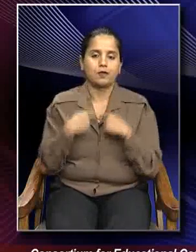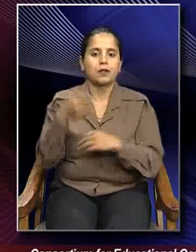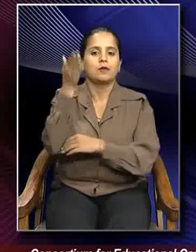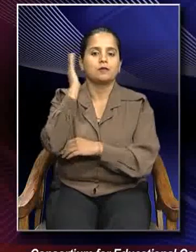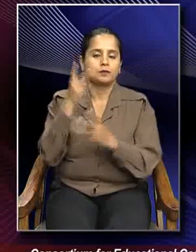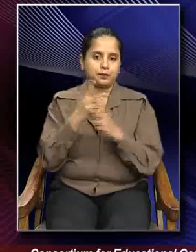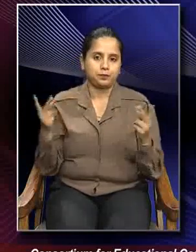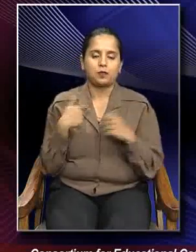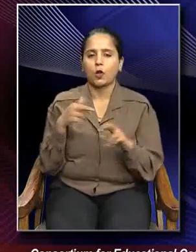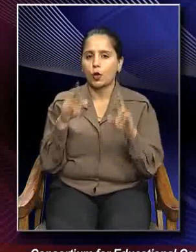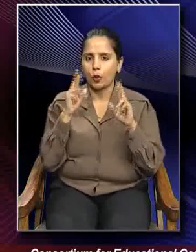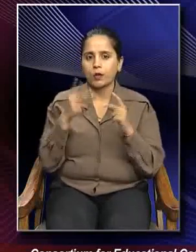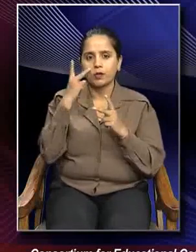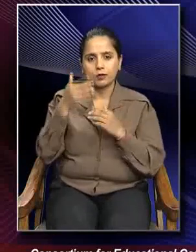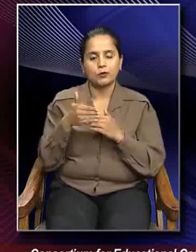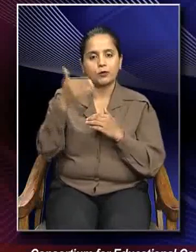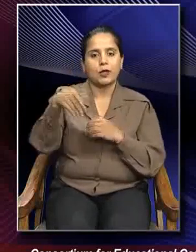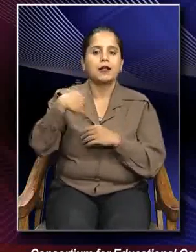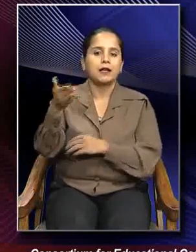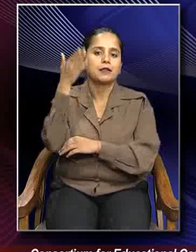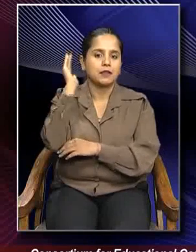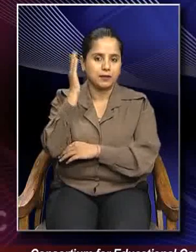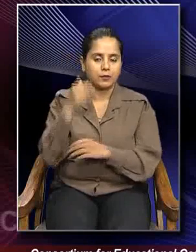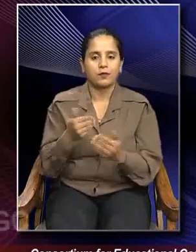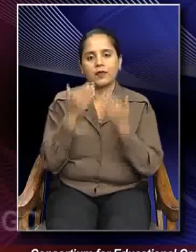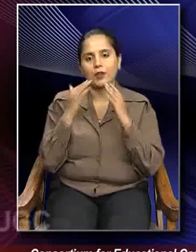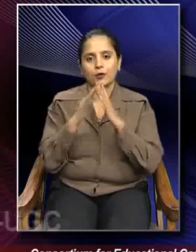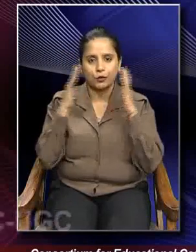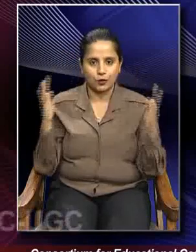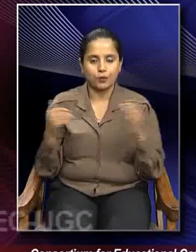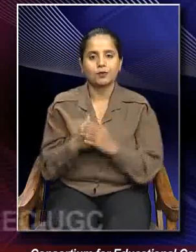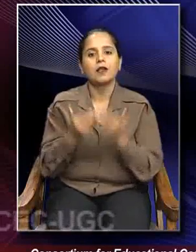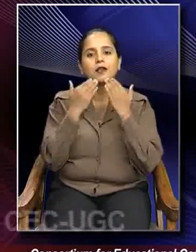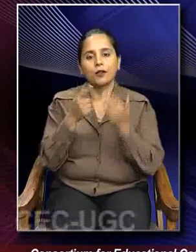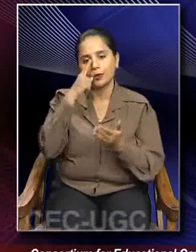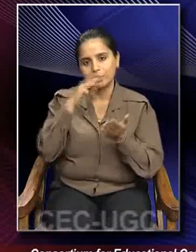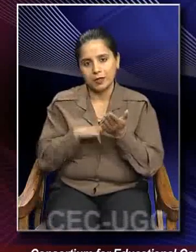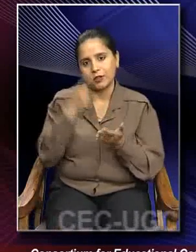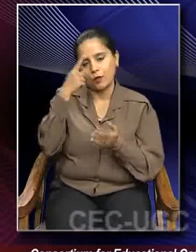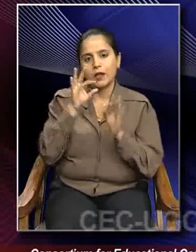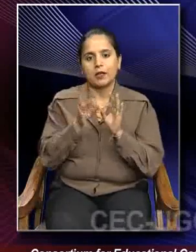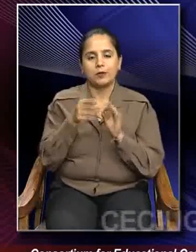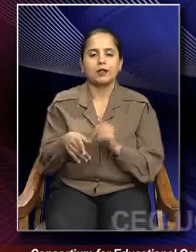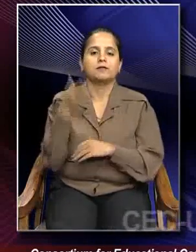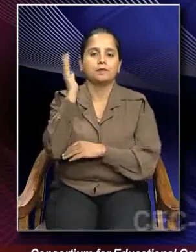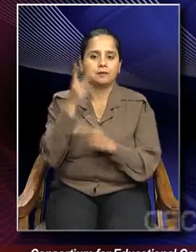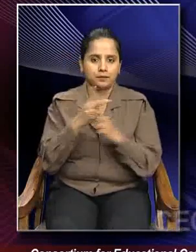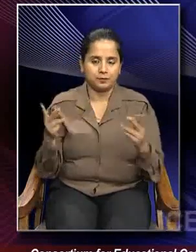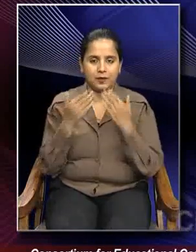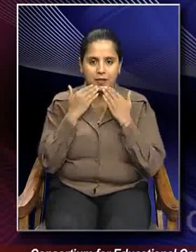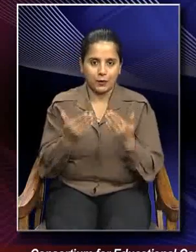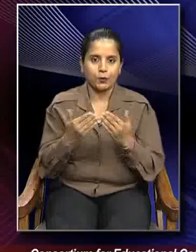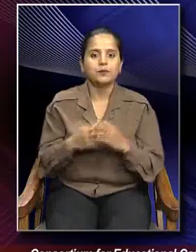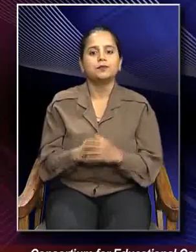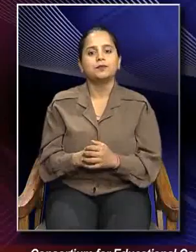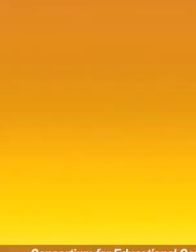lecture and hope to see you in the next lecture. Thank you so much, and thank you, Ms. Manisha, for interpreting the lecture. Thank you.